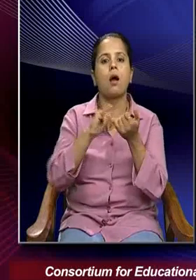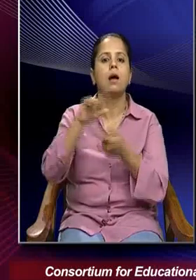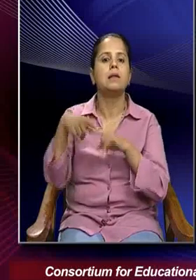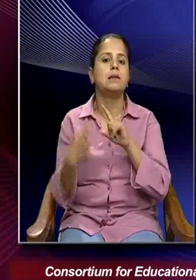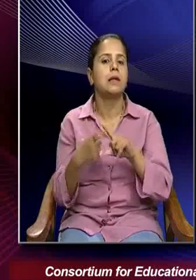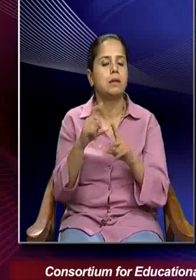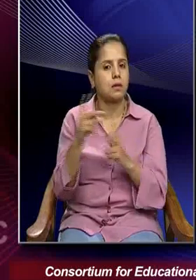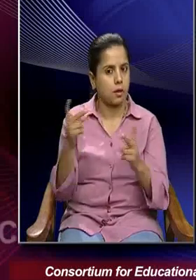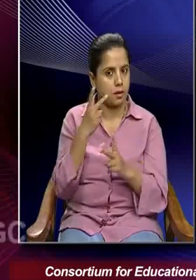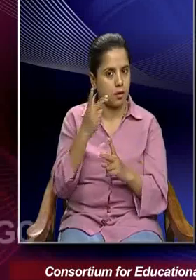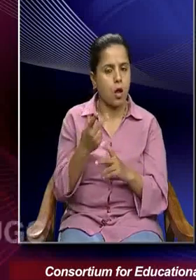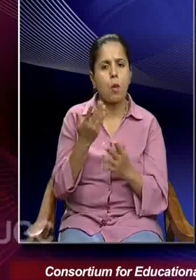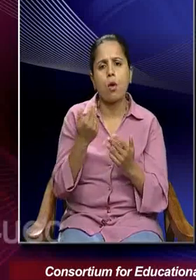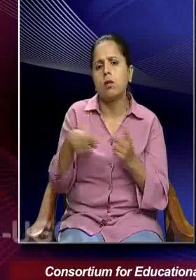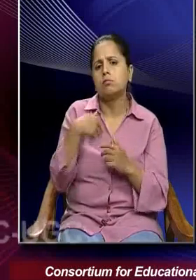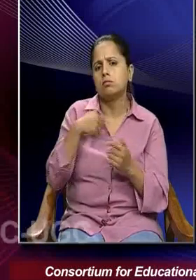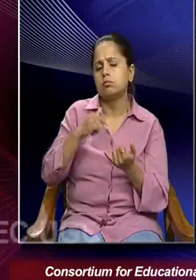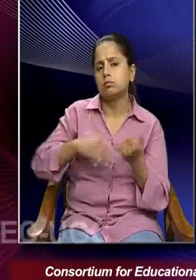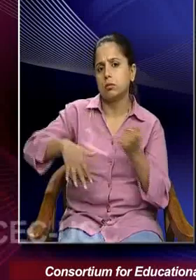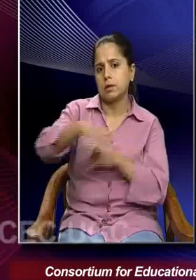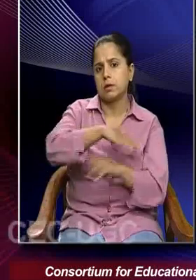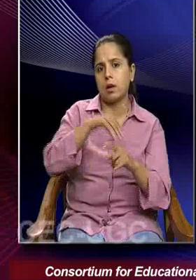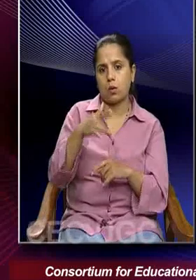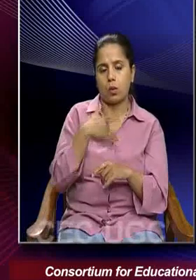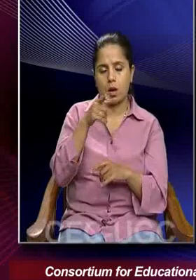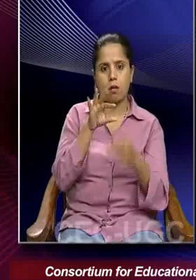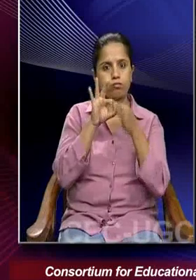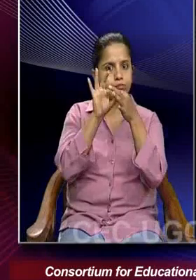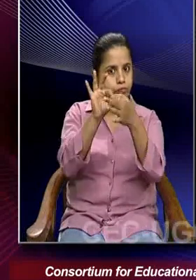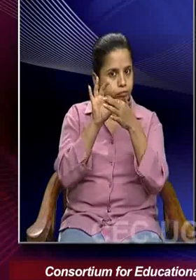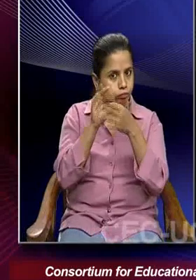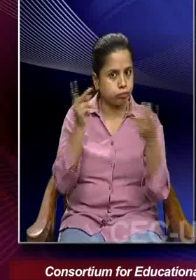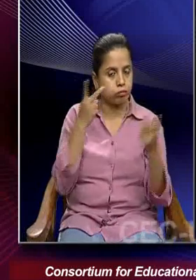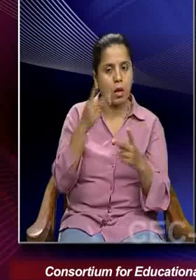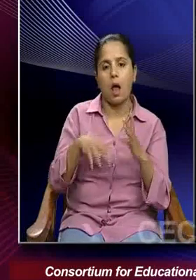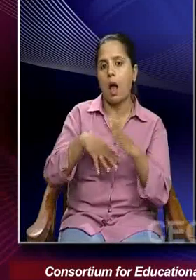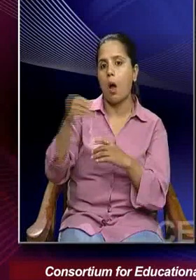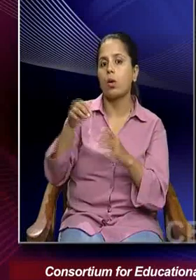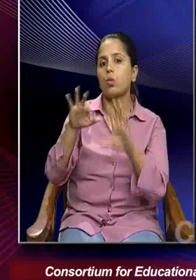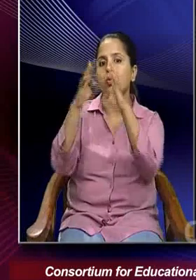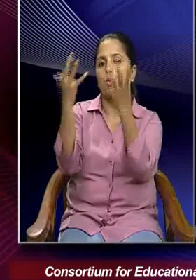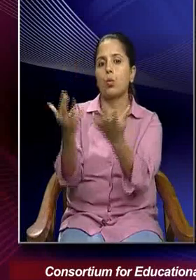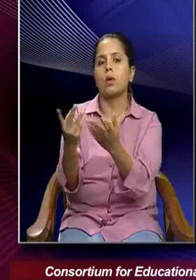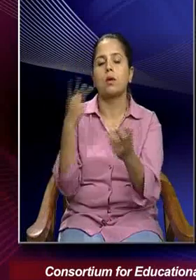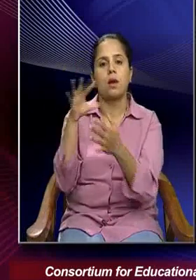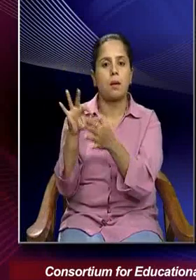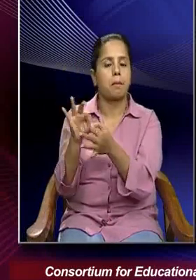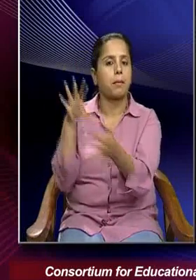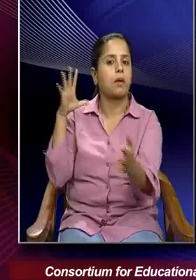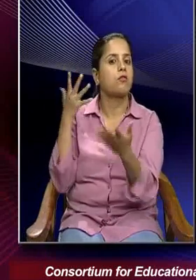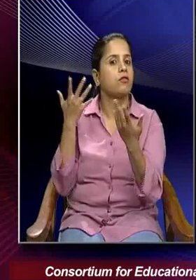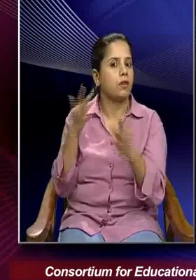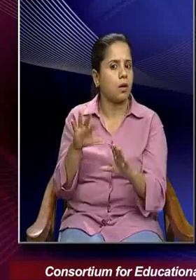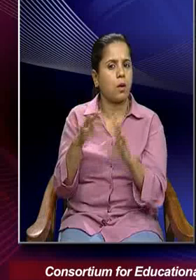say, the state in which the connection with the external world is broken